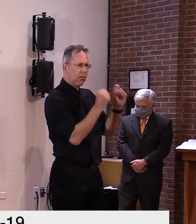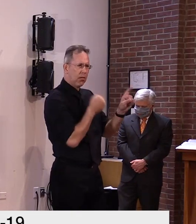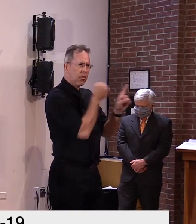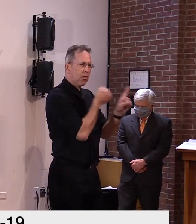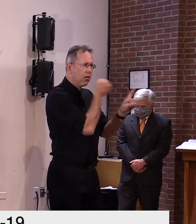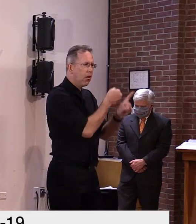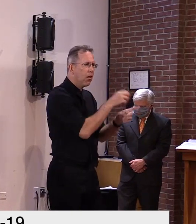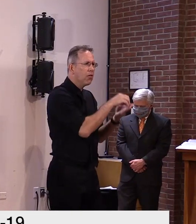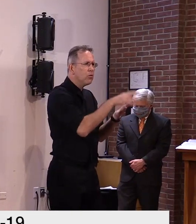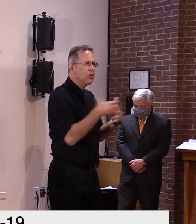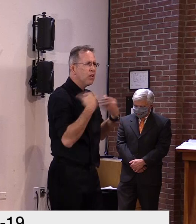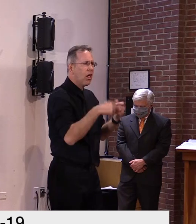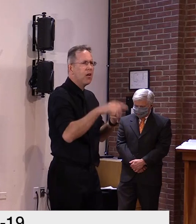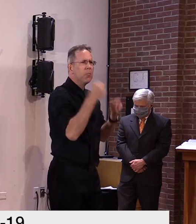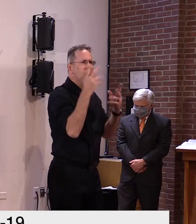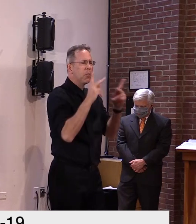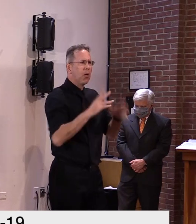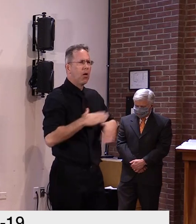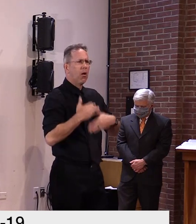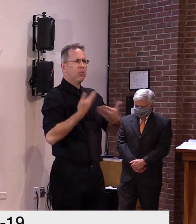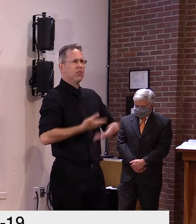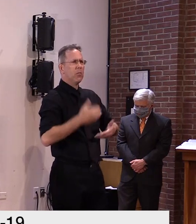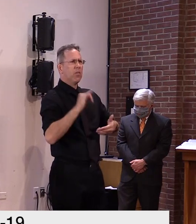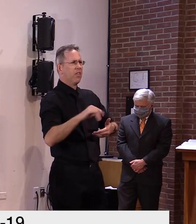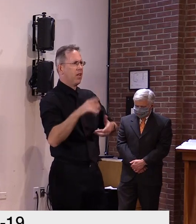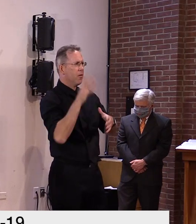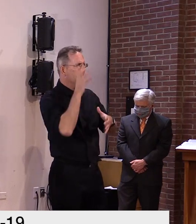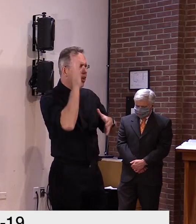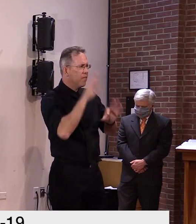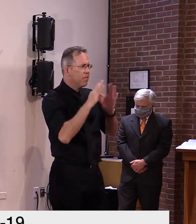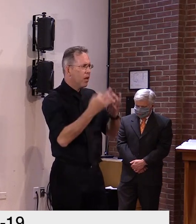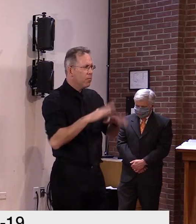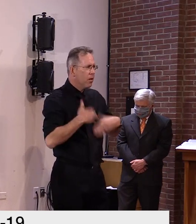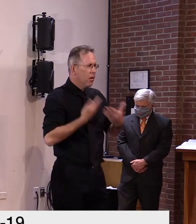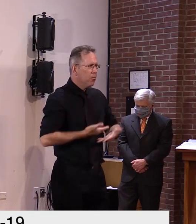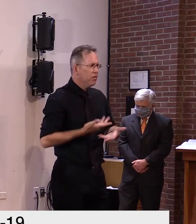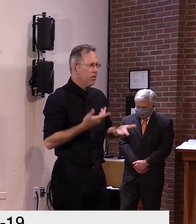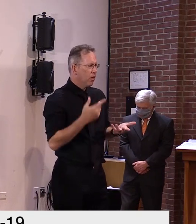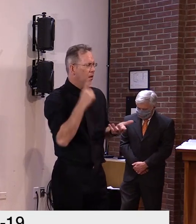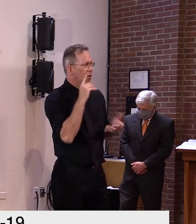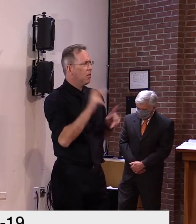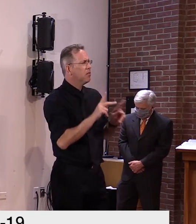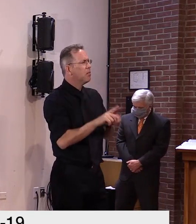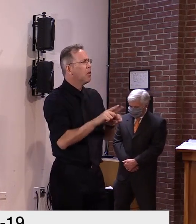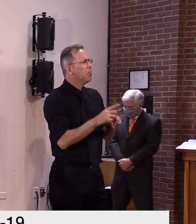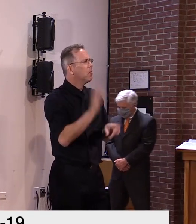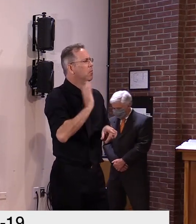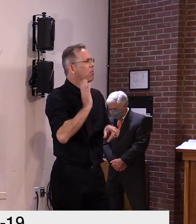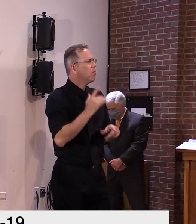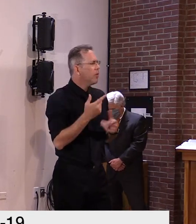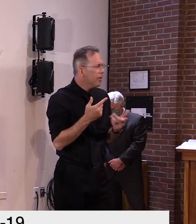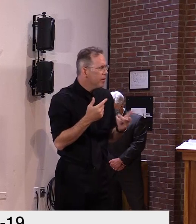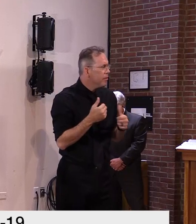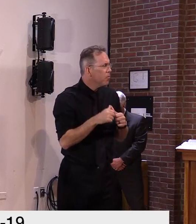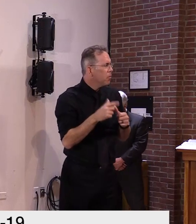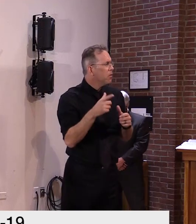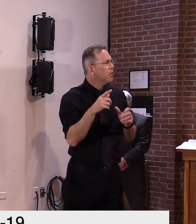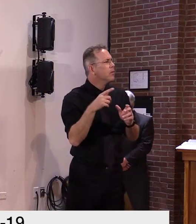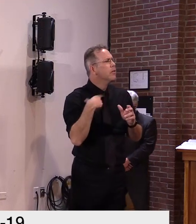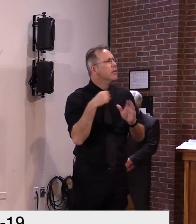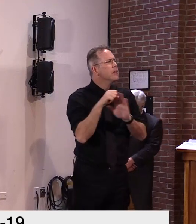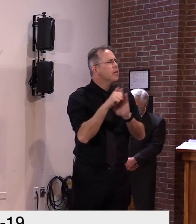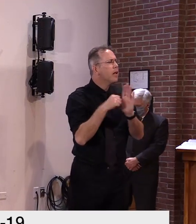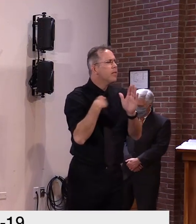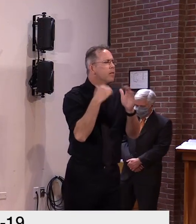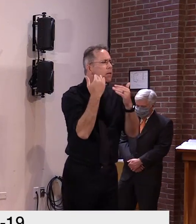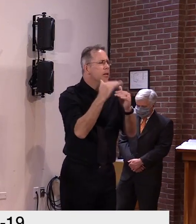had an allowable E. coli level of beach closures and river closures for swimming